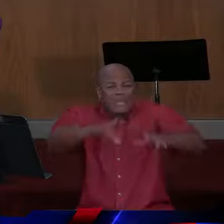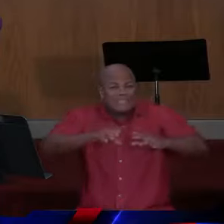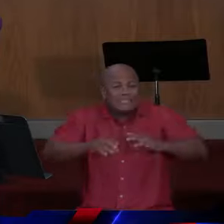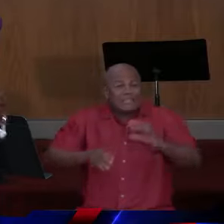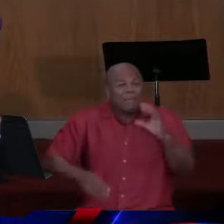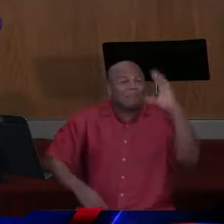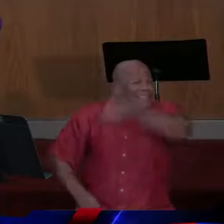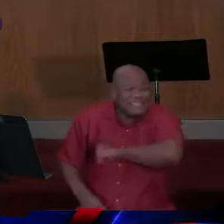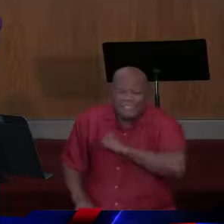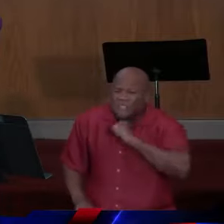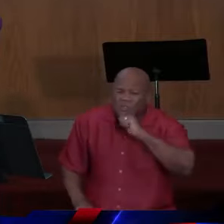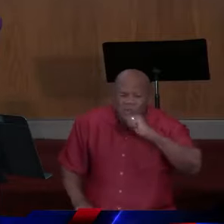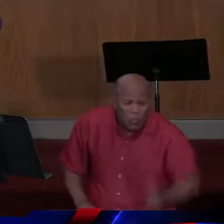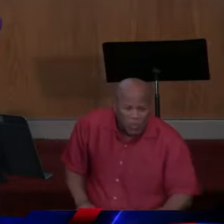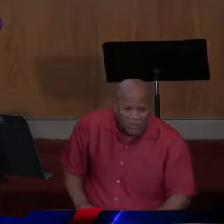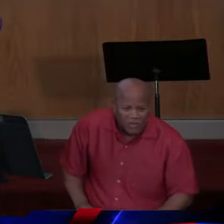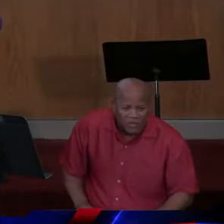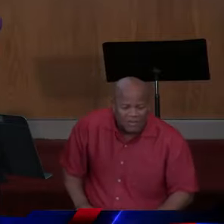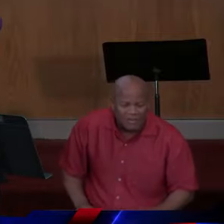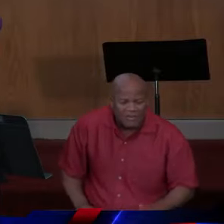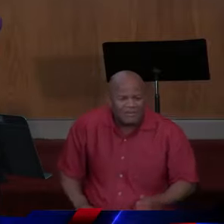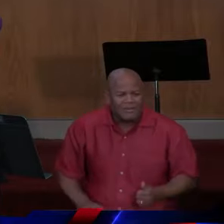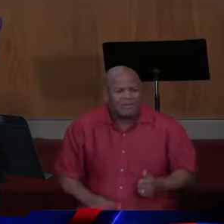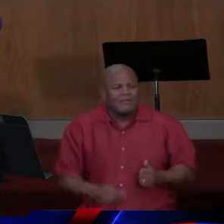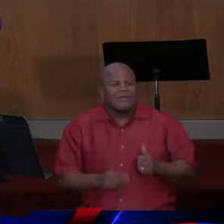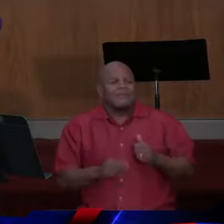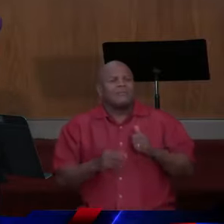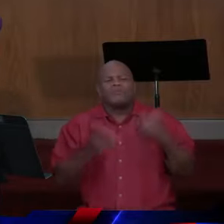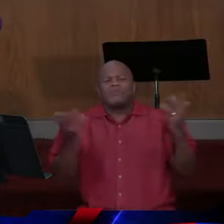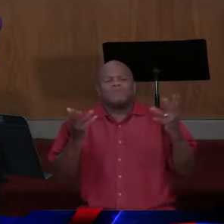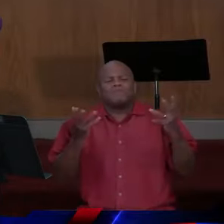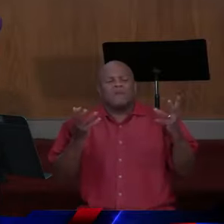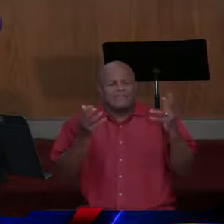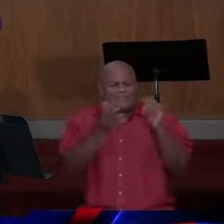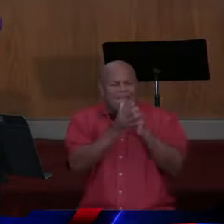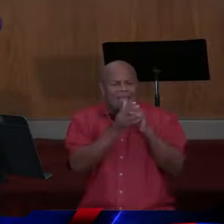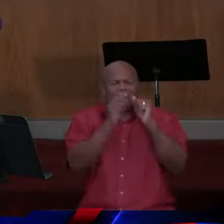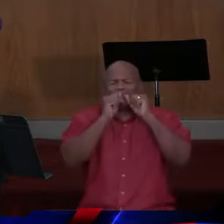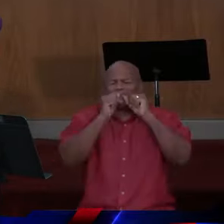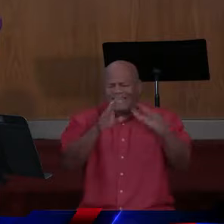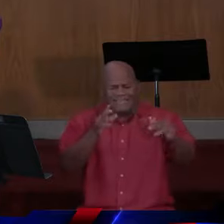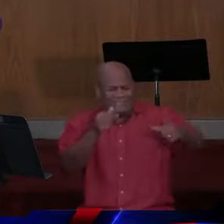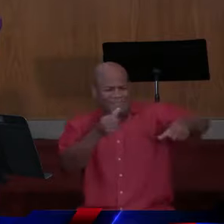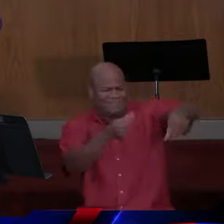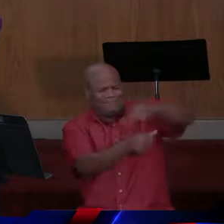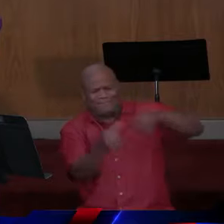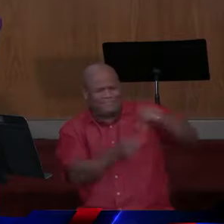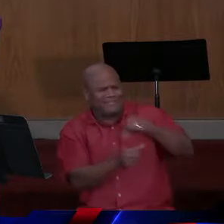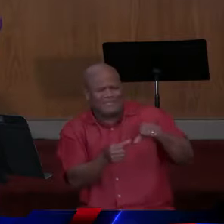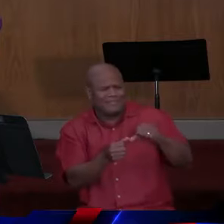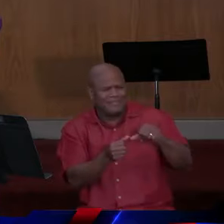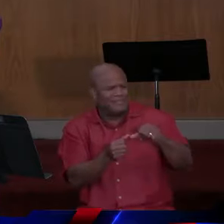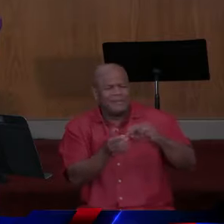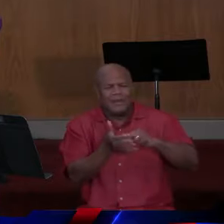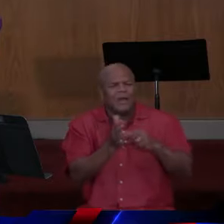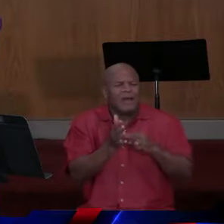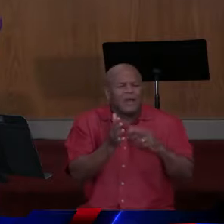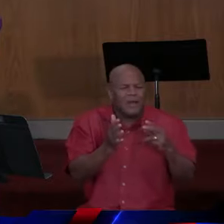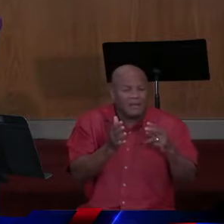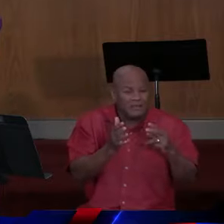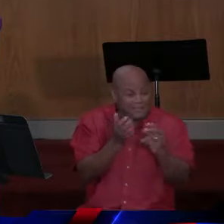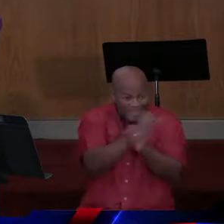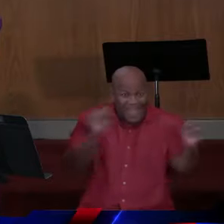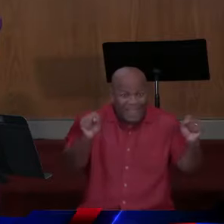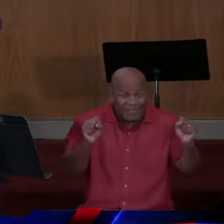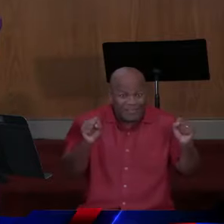Christ is the blessed fellowship. I said it's a blessed fellowship. I mean, being